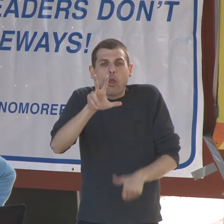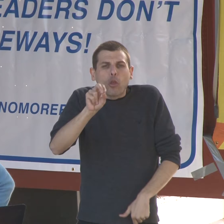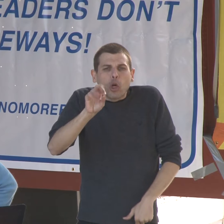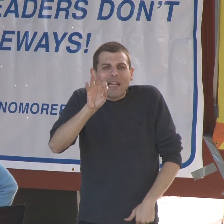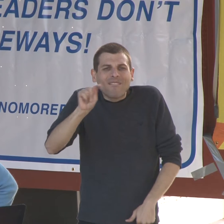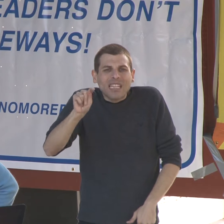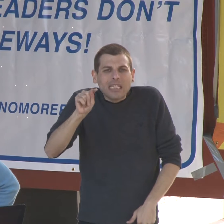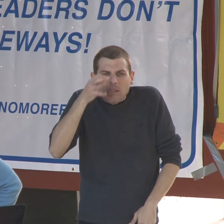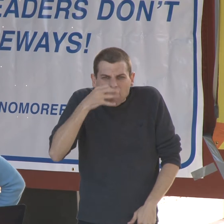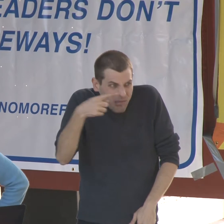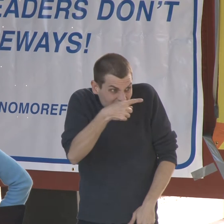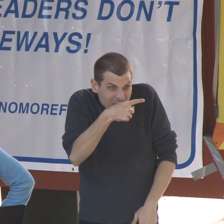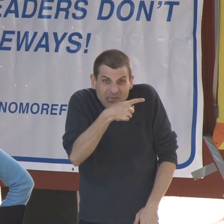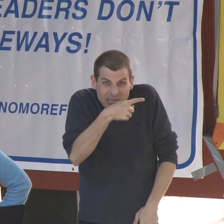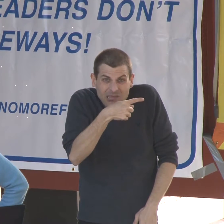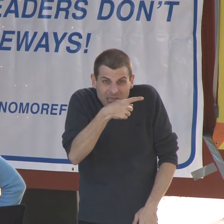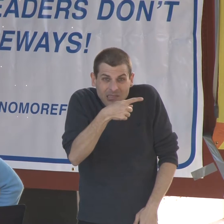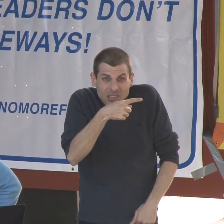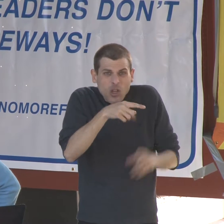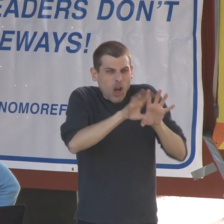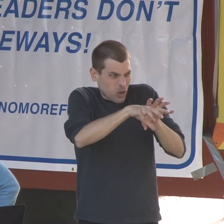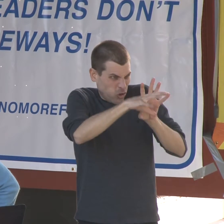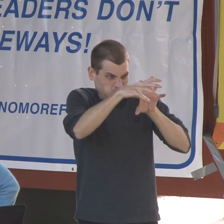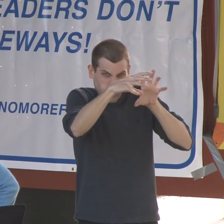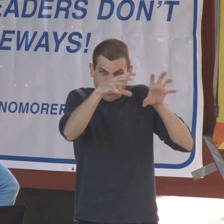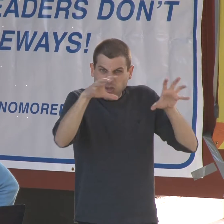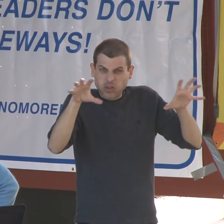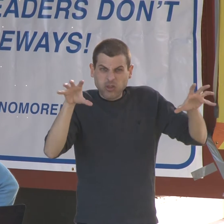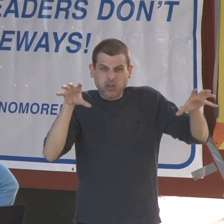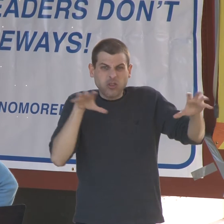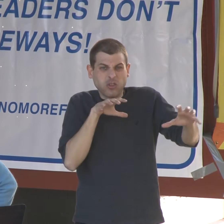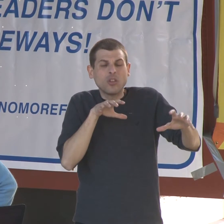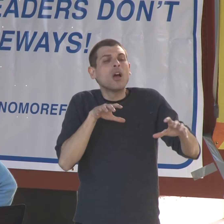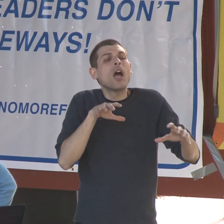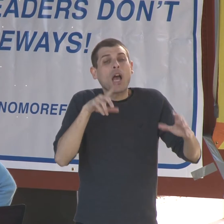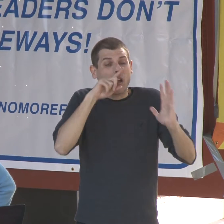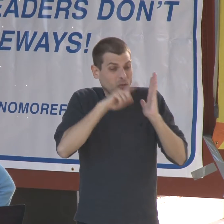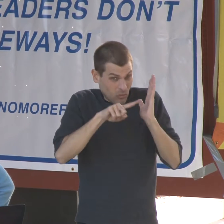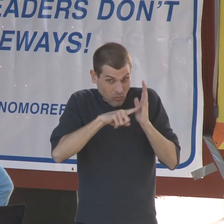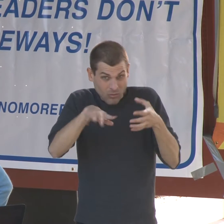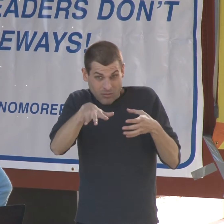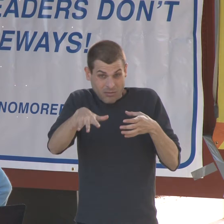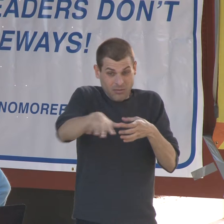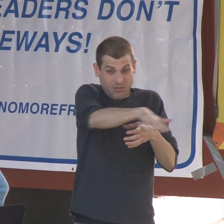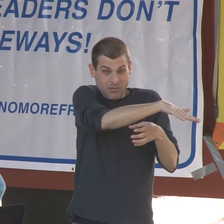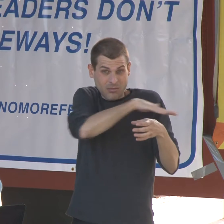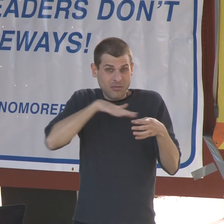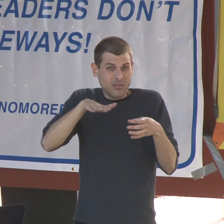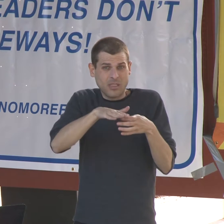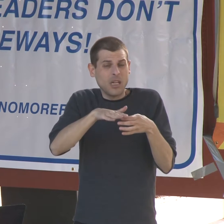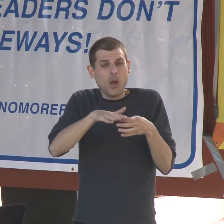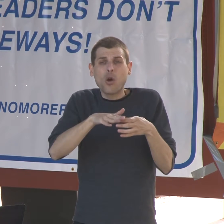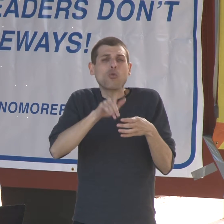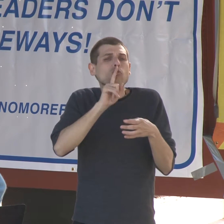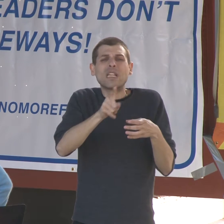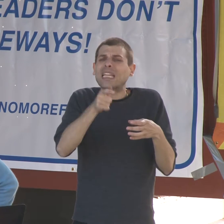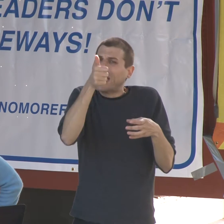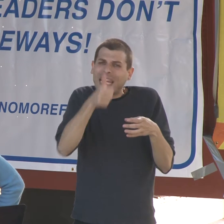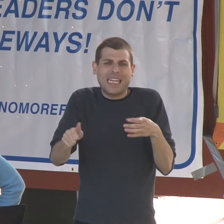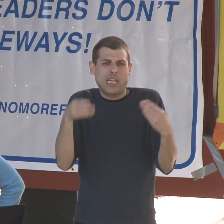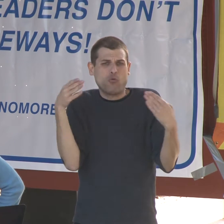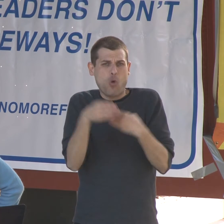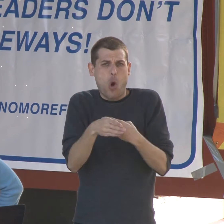According to the Health Effects Institute, the area most affected by traffic emissions adjacent to a freeway or really any major